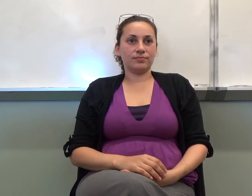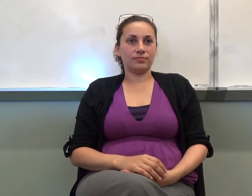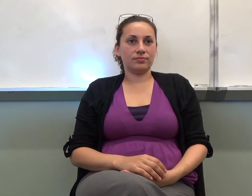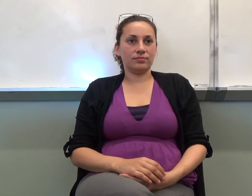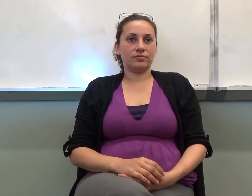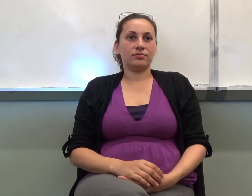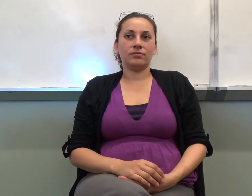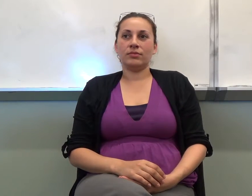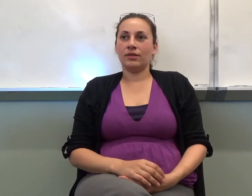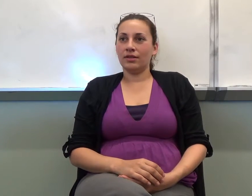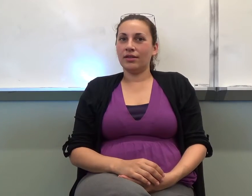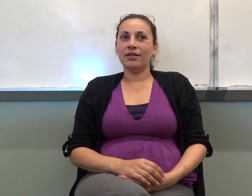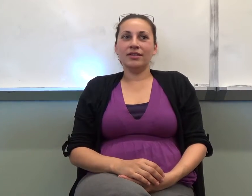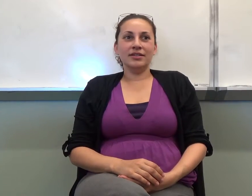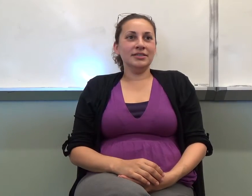pay after taxes.